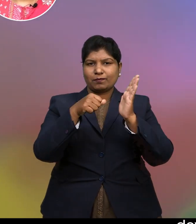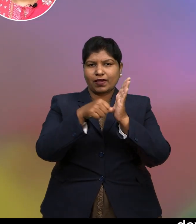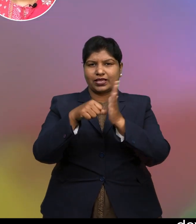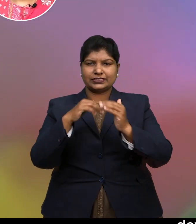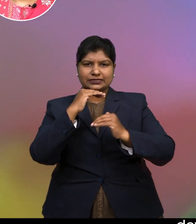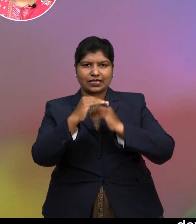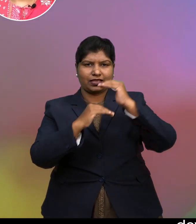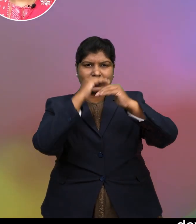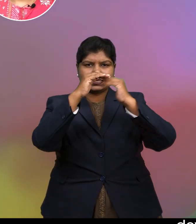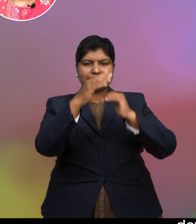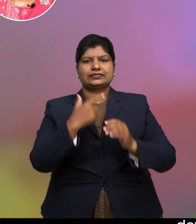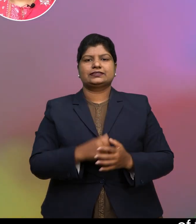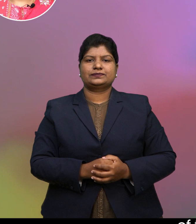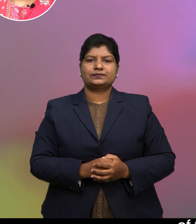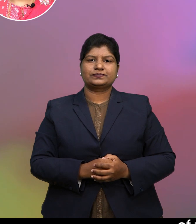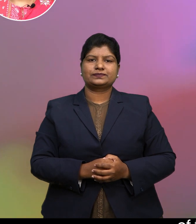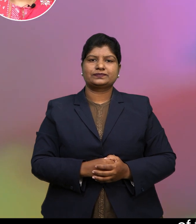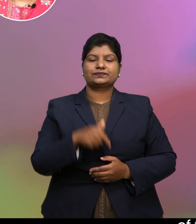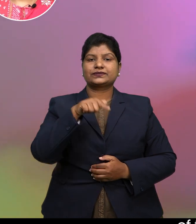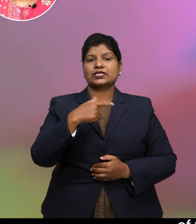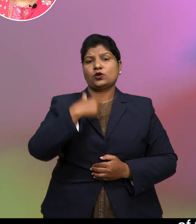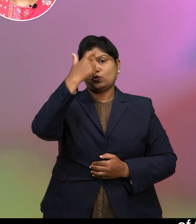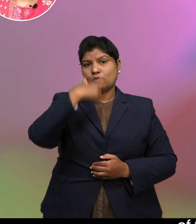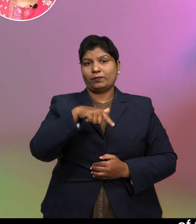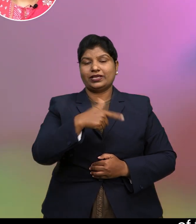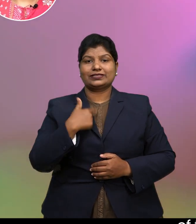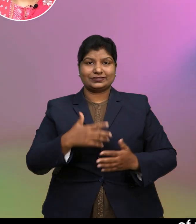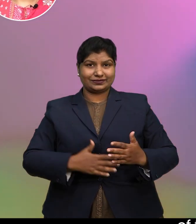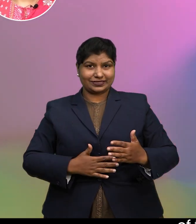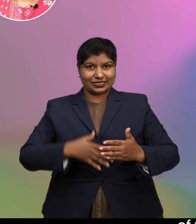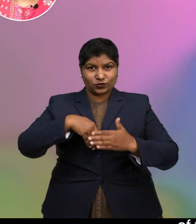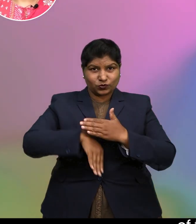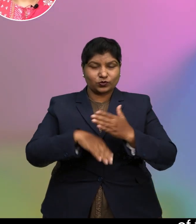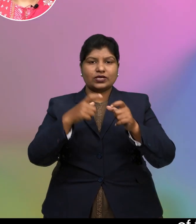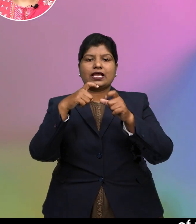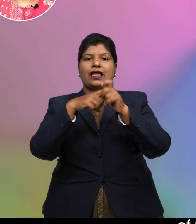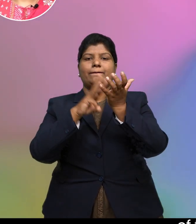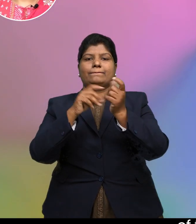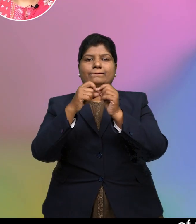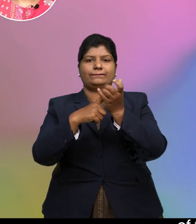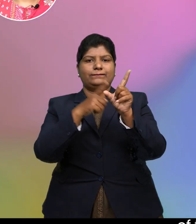developmental stages of the human embryo.